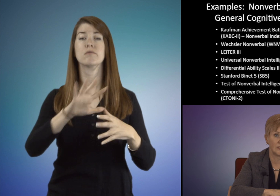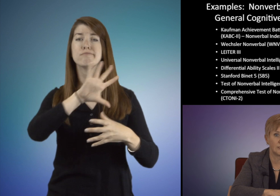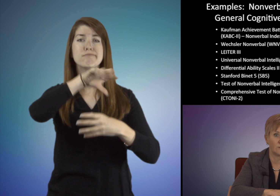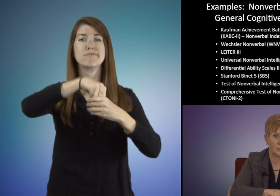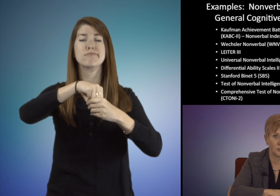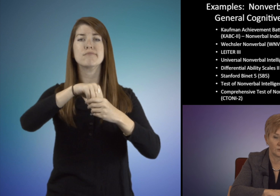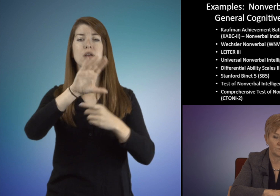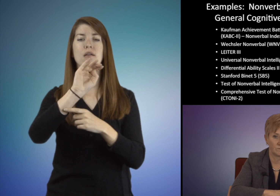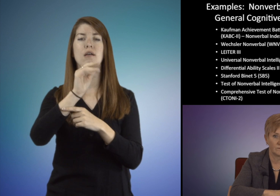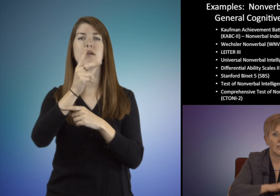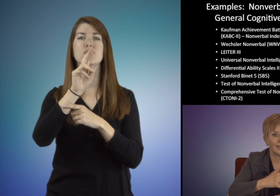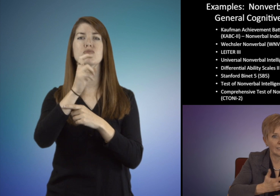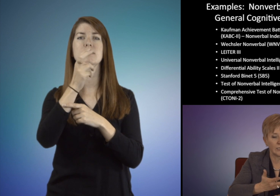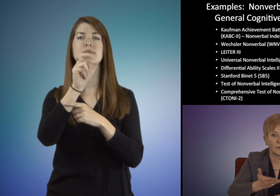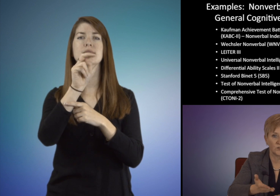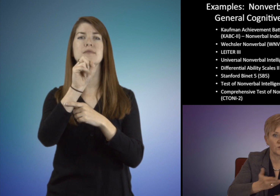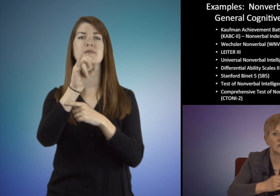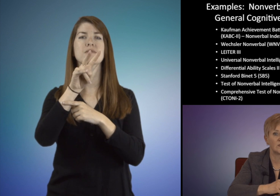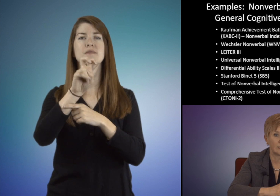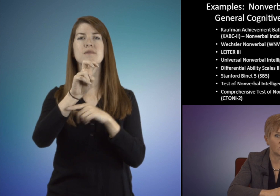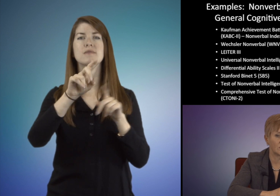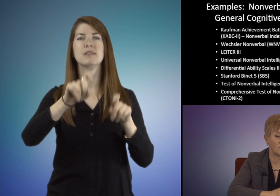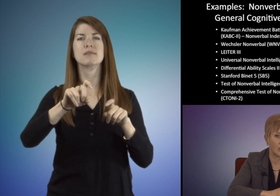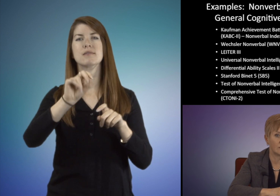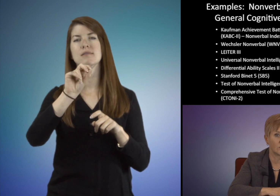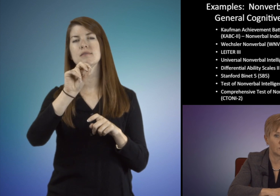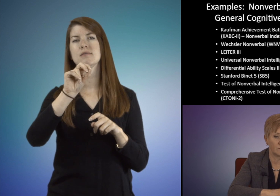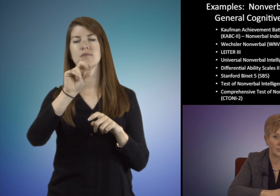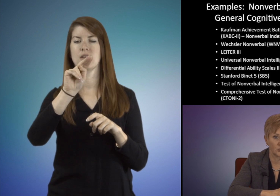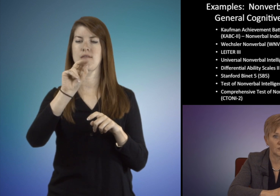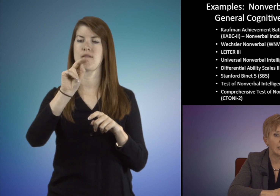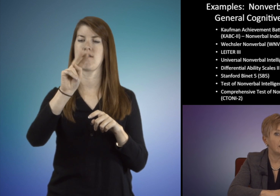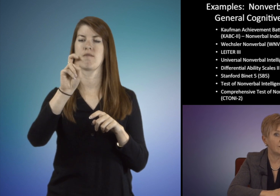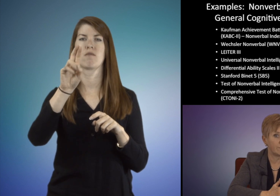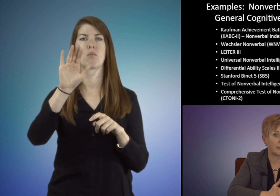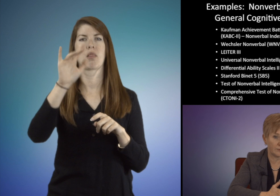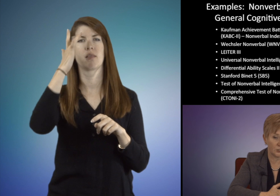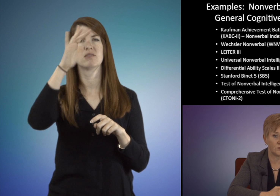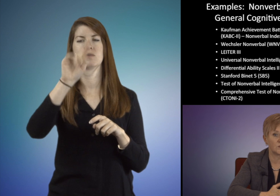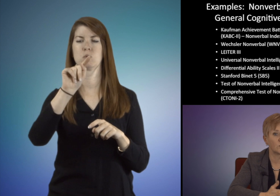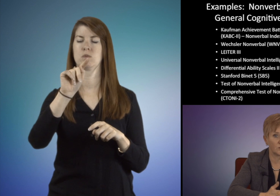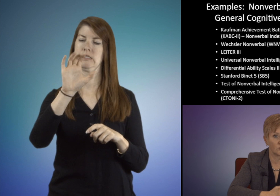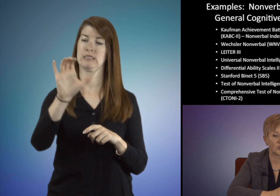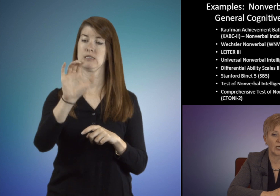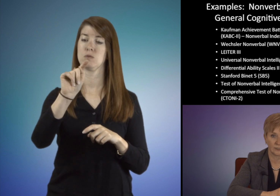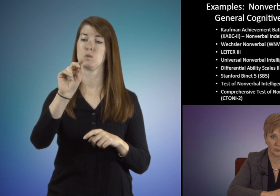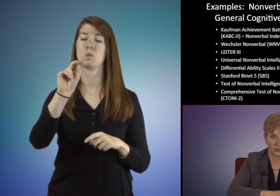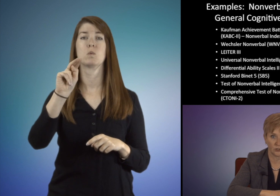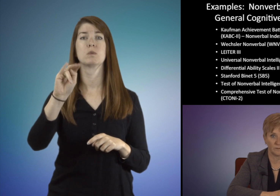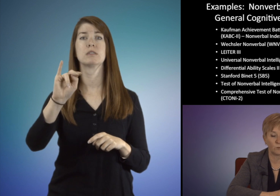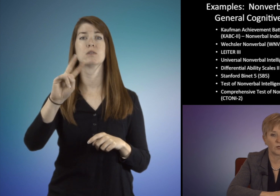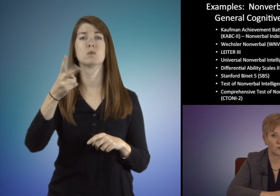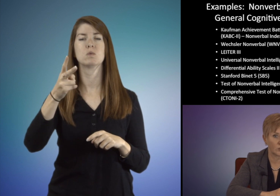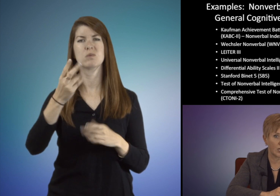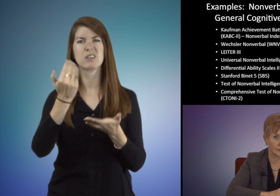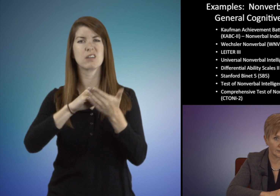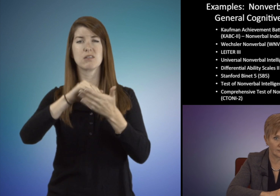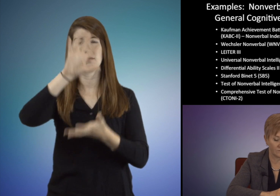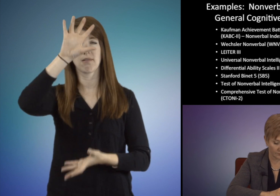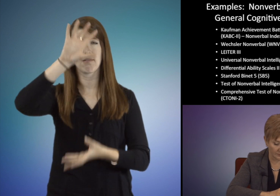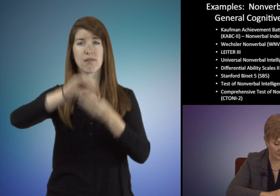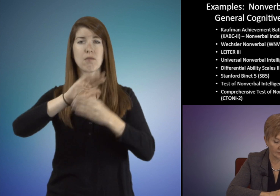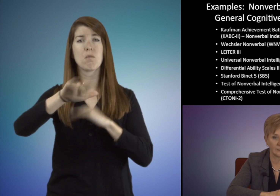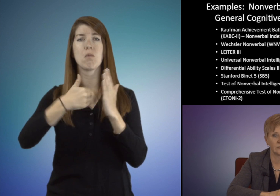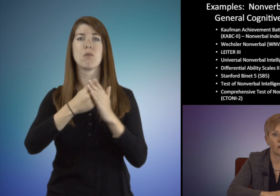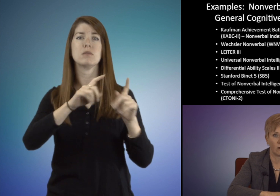Assessment, the C-TONY 2. Again, those are examples of nonverbal measures that may be used with your child to determine where their